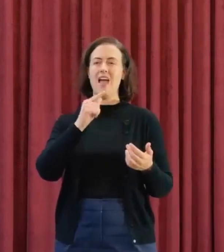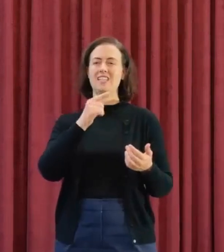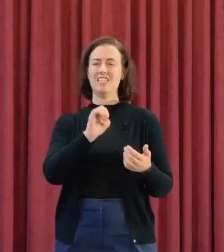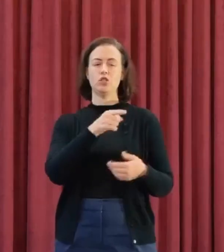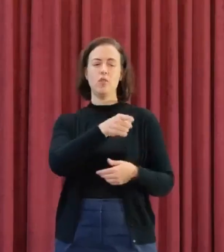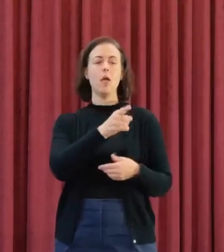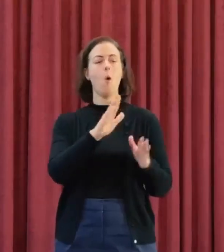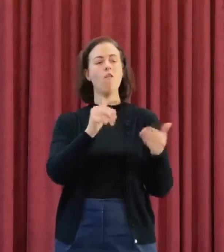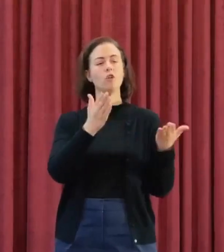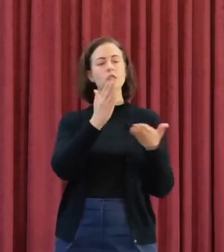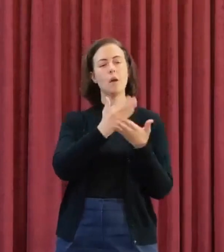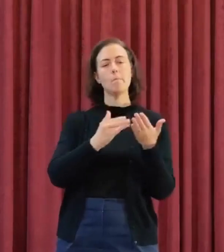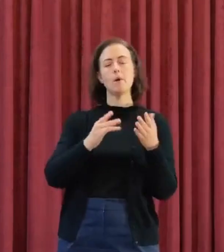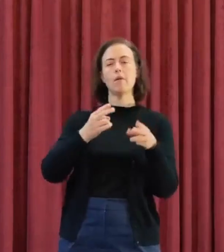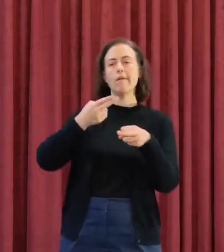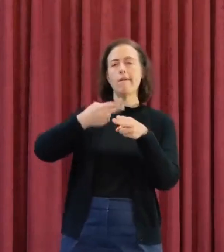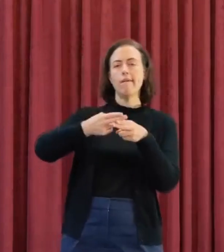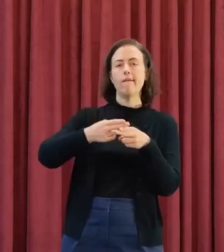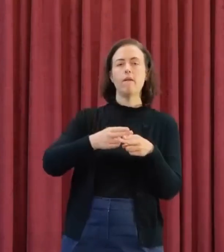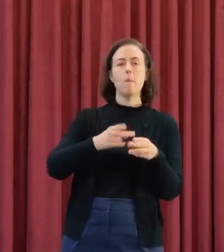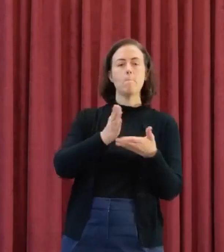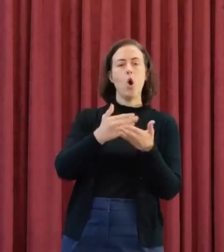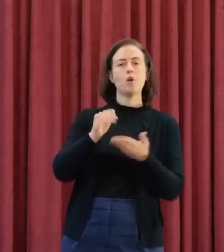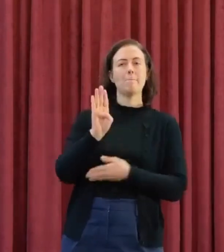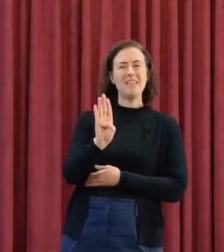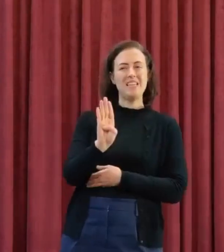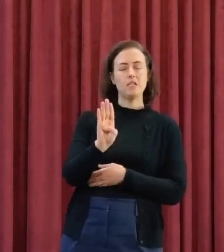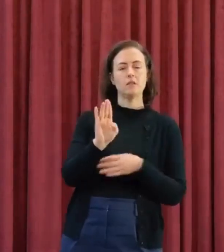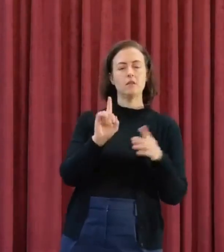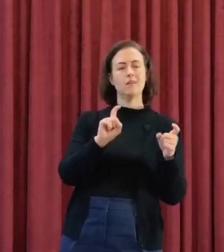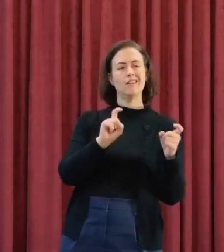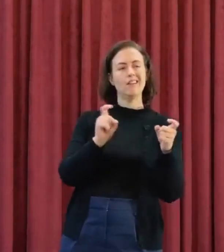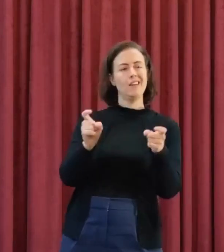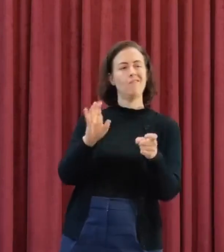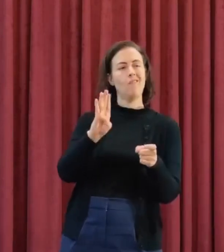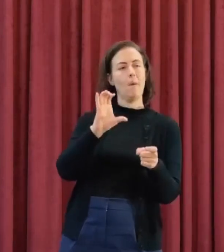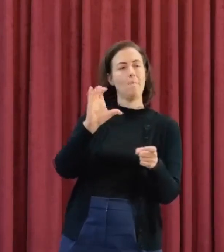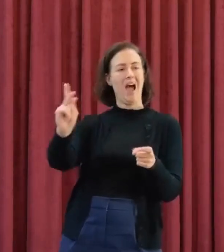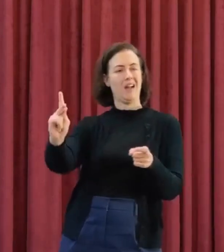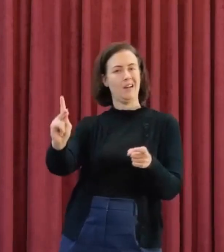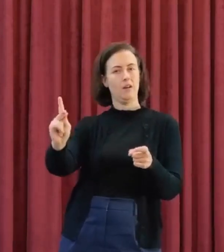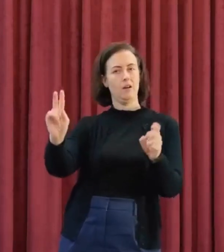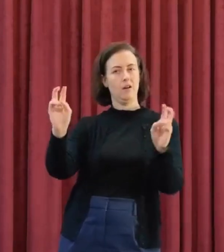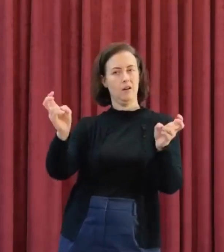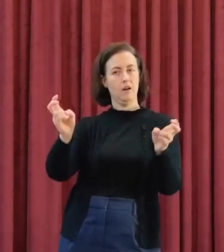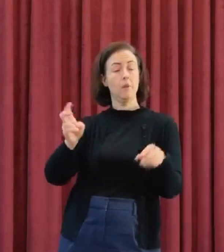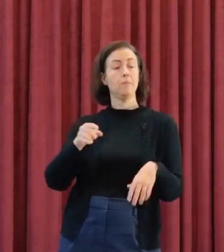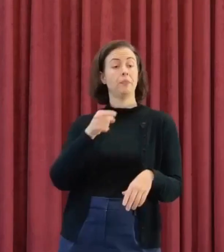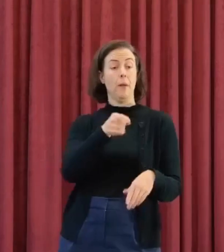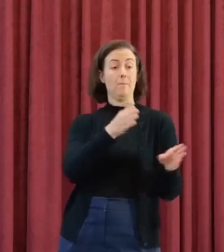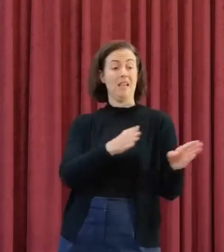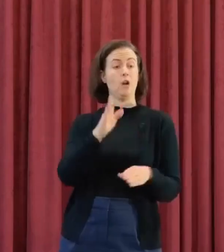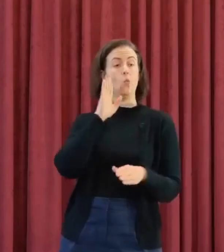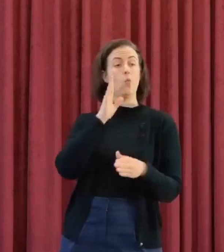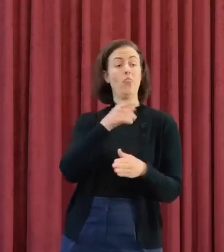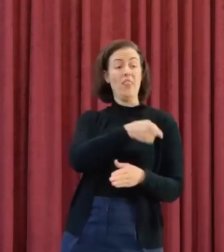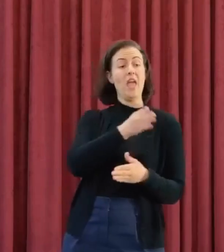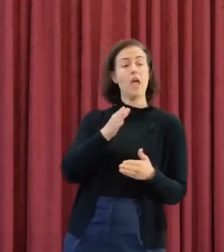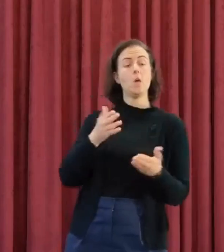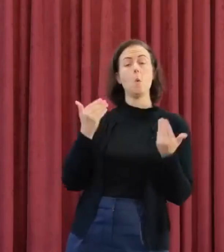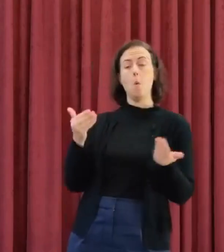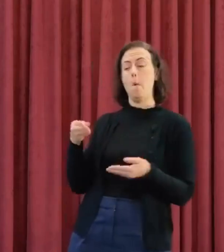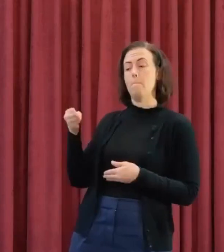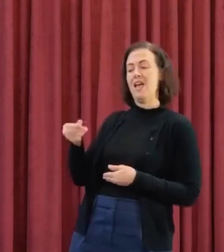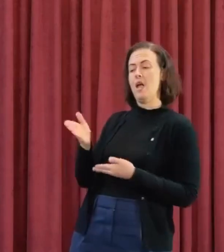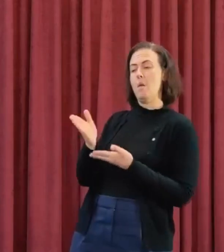give back benefits. And the plan pays a portion of your Medicare Part B premium